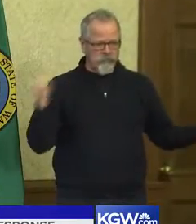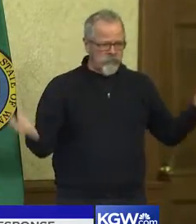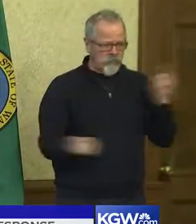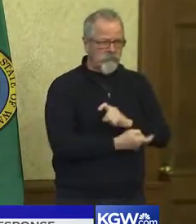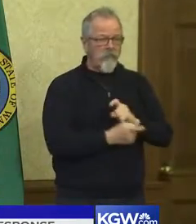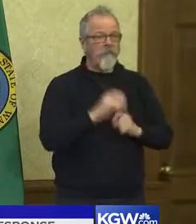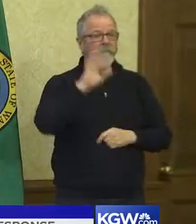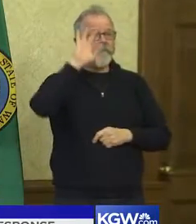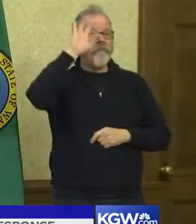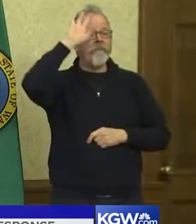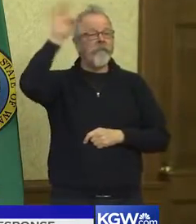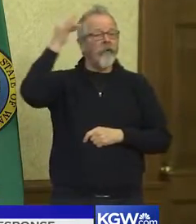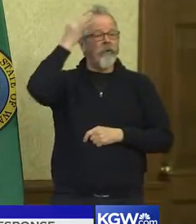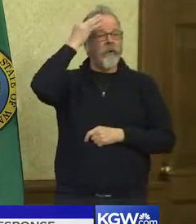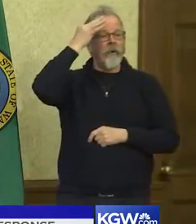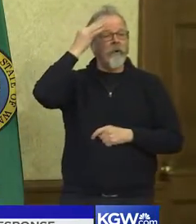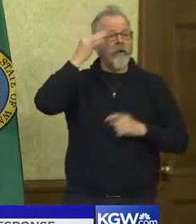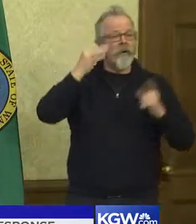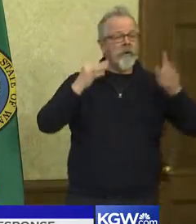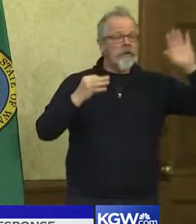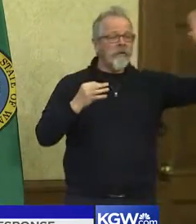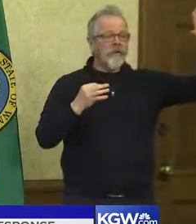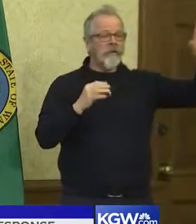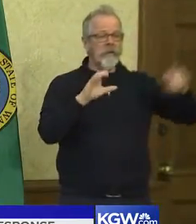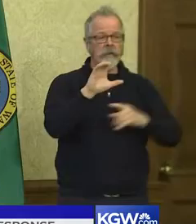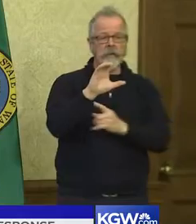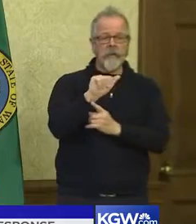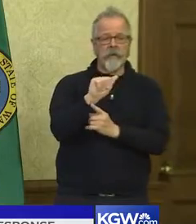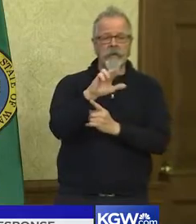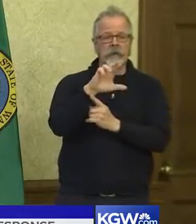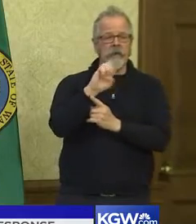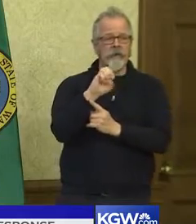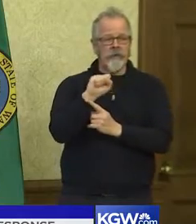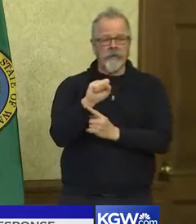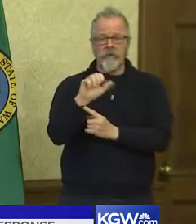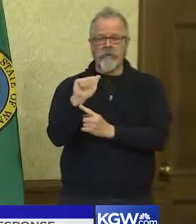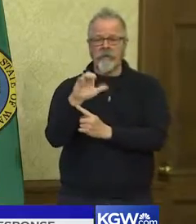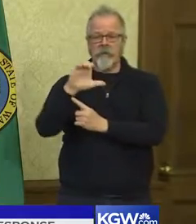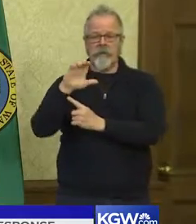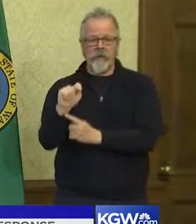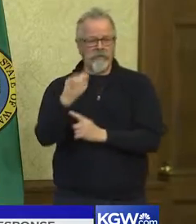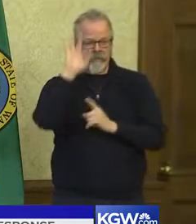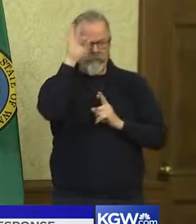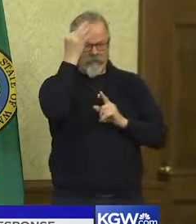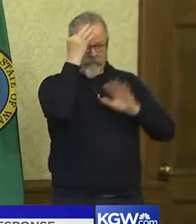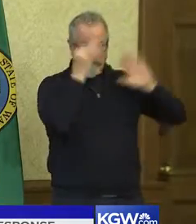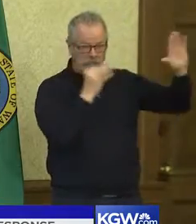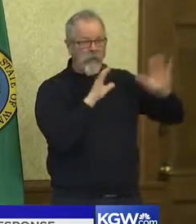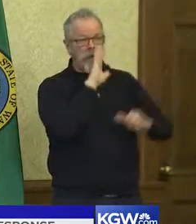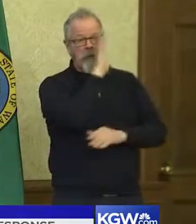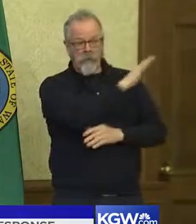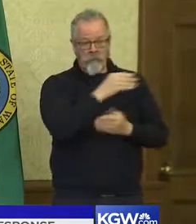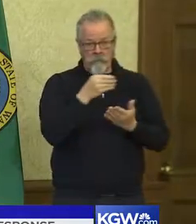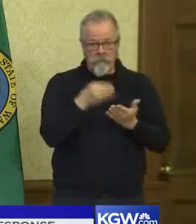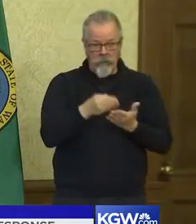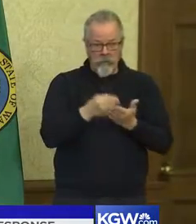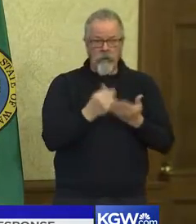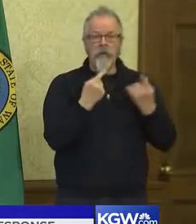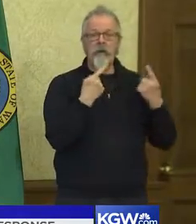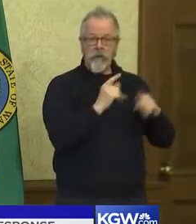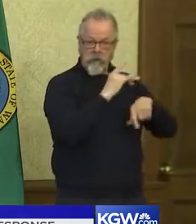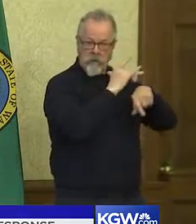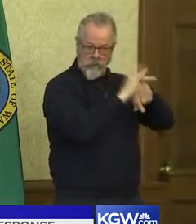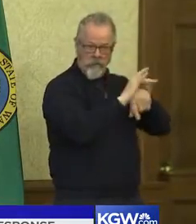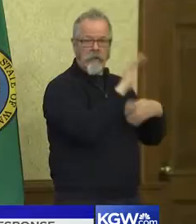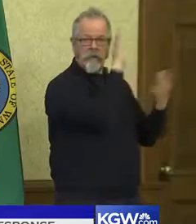are key to unemployment insurance include, number one, expanding unemployment insurance eligibility to those who had previously not